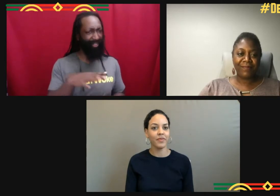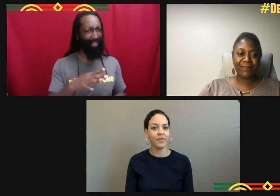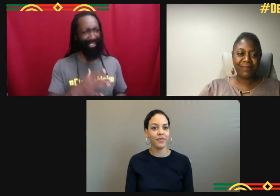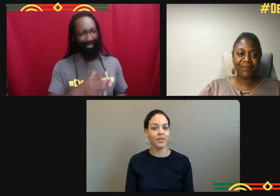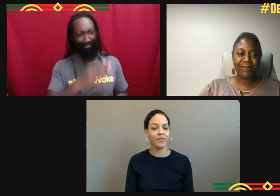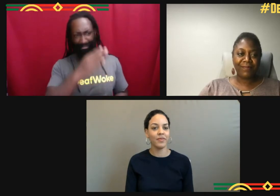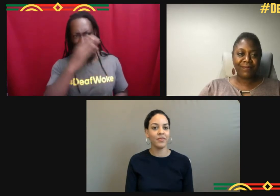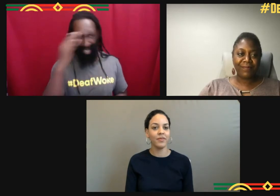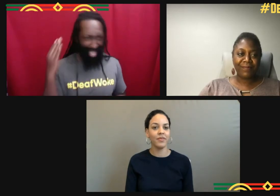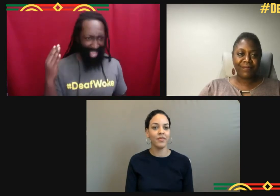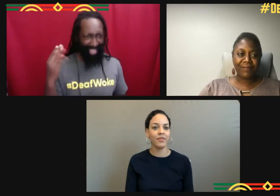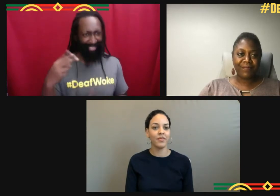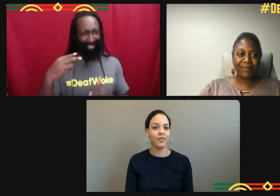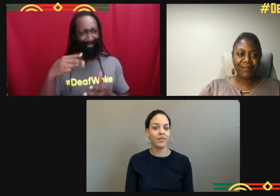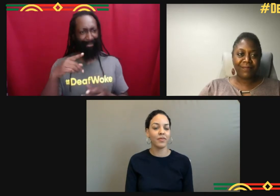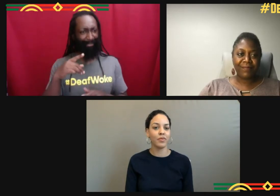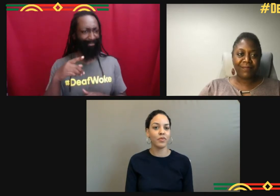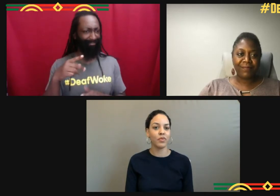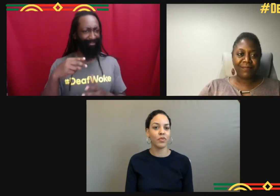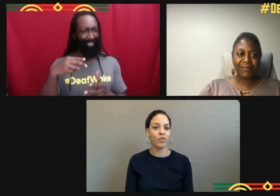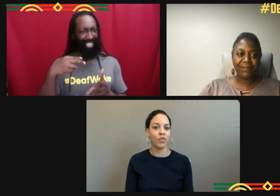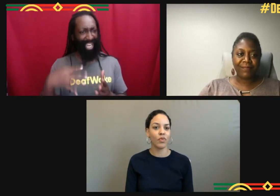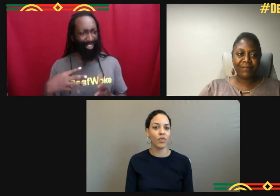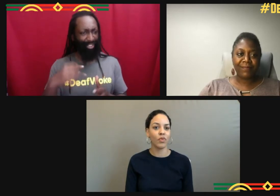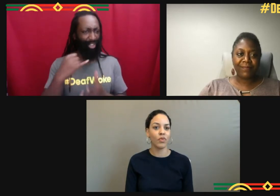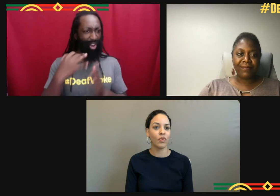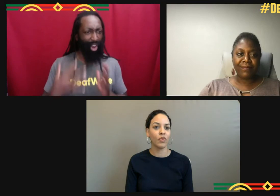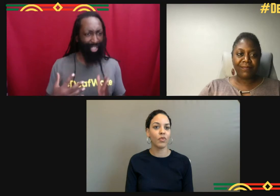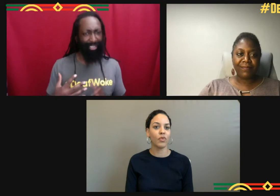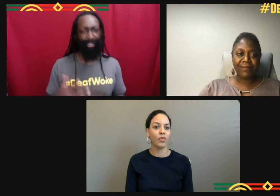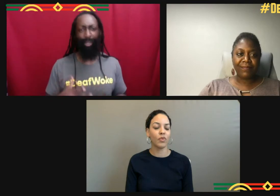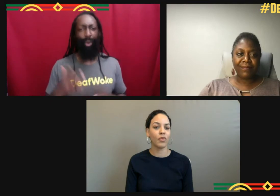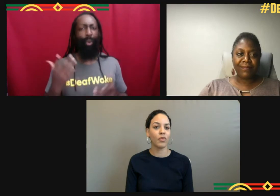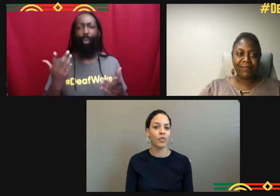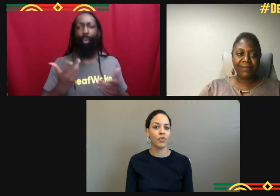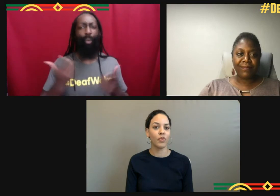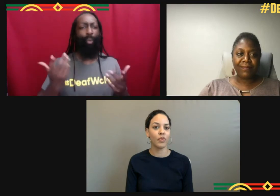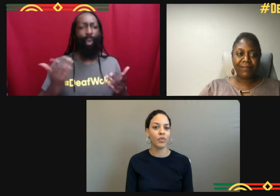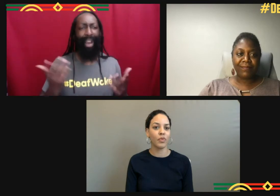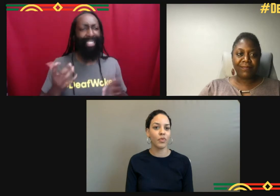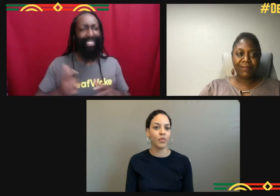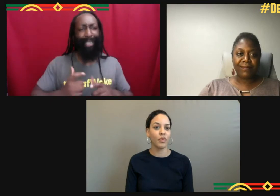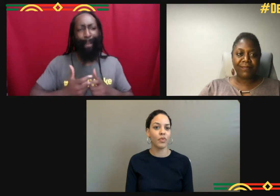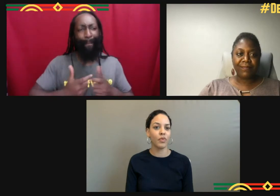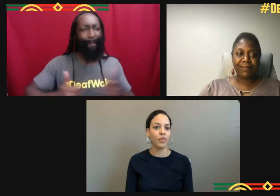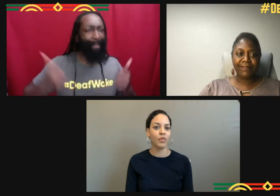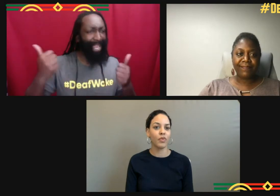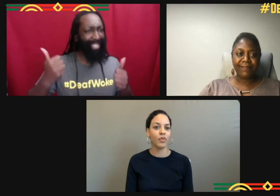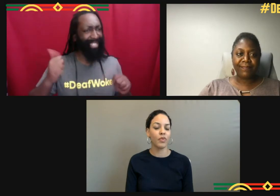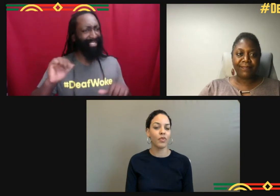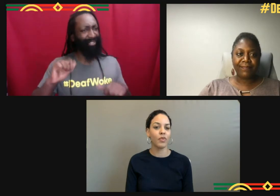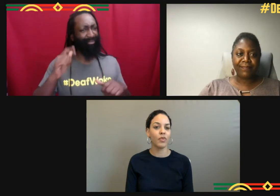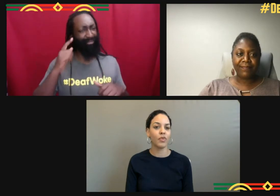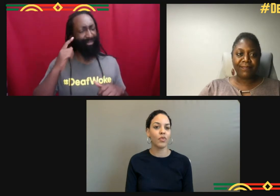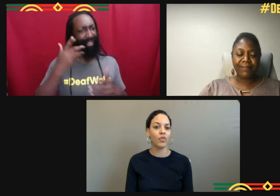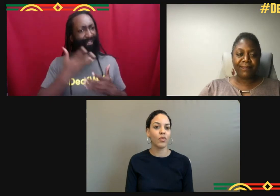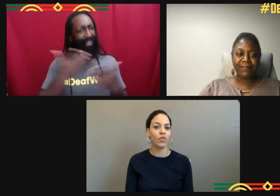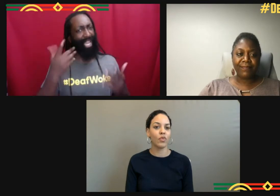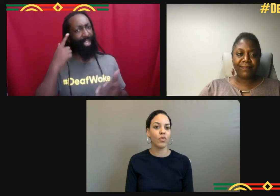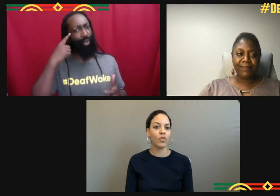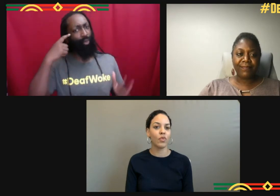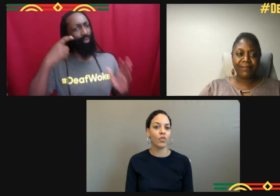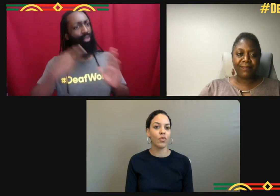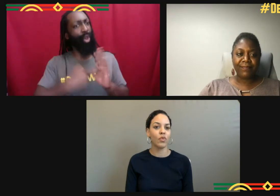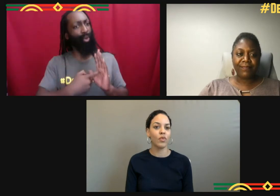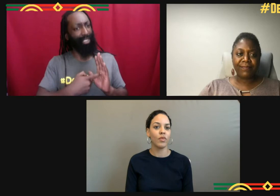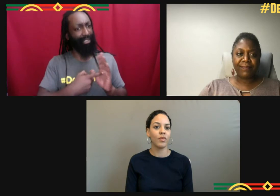Mm-hmm. Yeah, you know, it's tough. It's tough. You know, Black dancers, artists. You